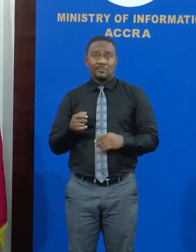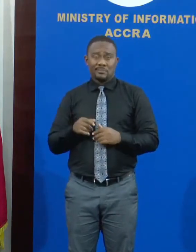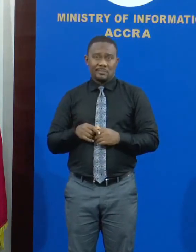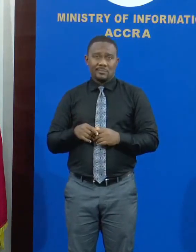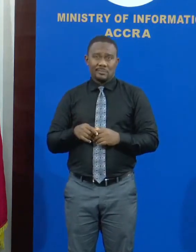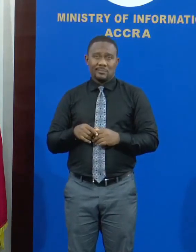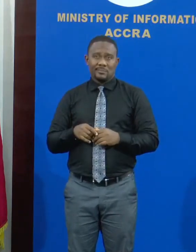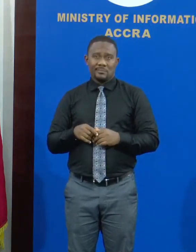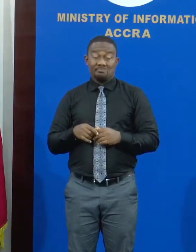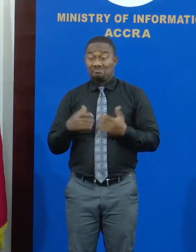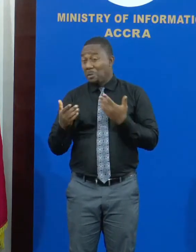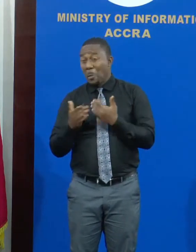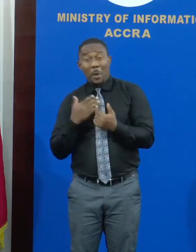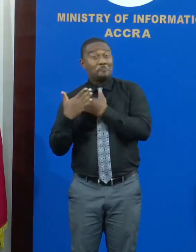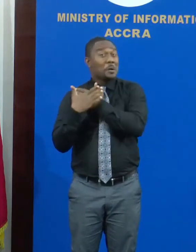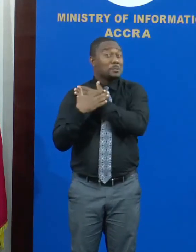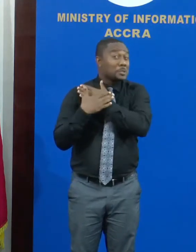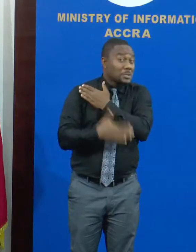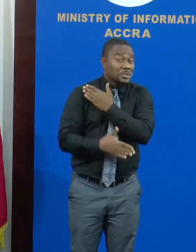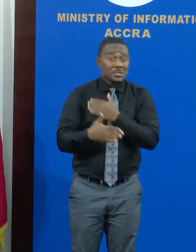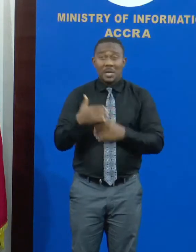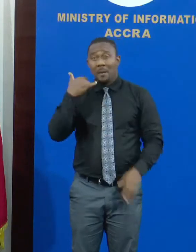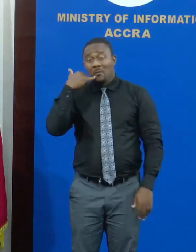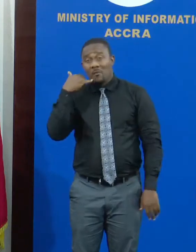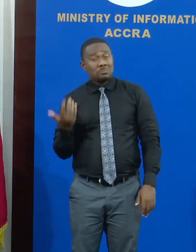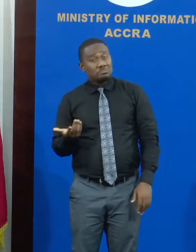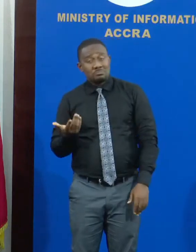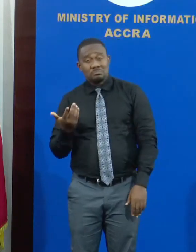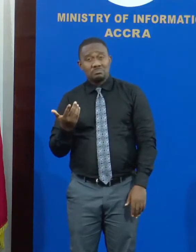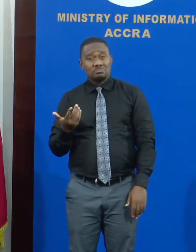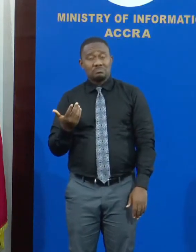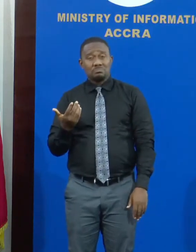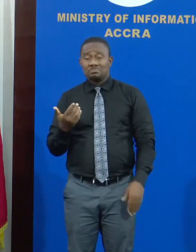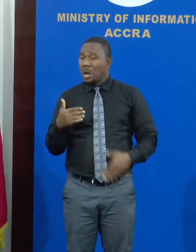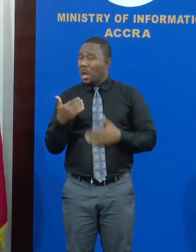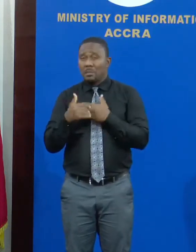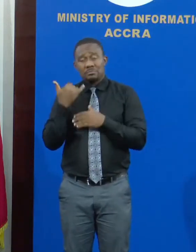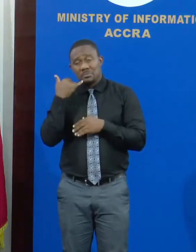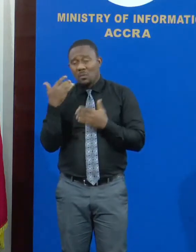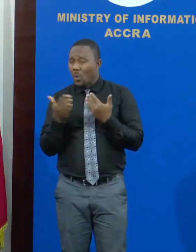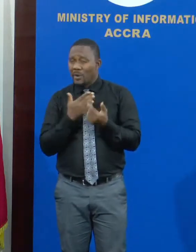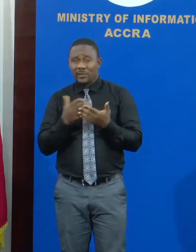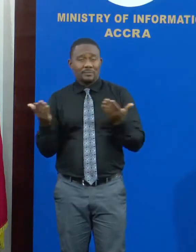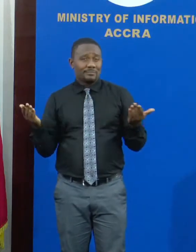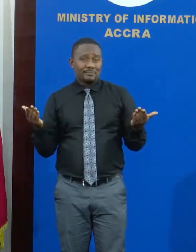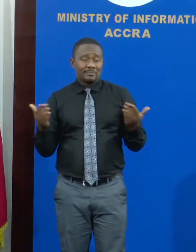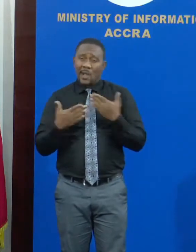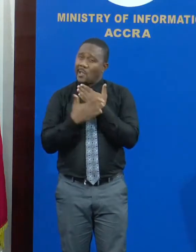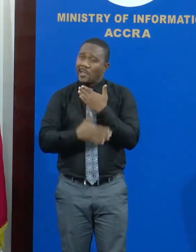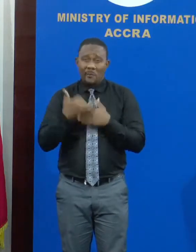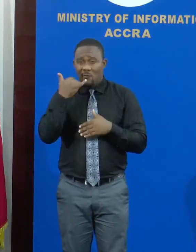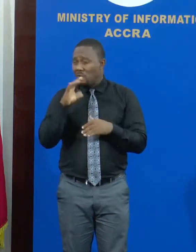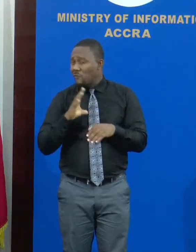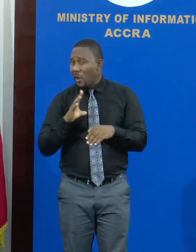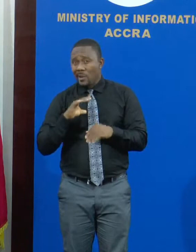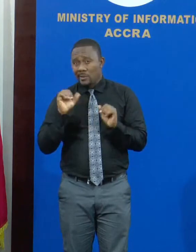And it can be a YAM phone. It doesn't necessarily have to be a smartphone. So any mobile phone will